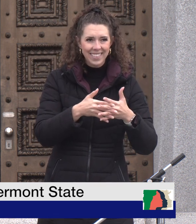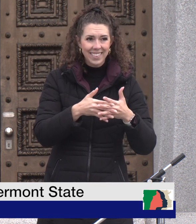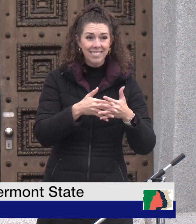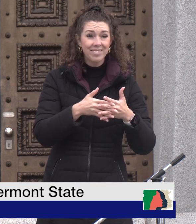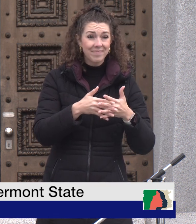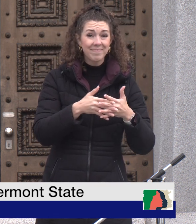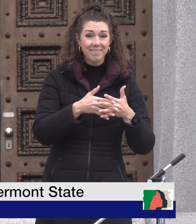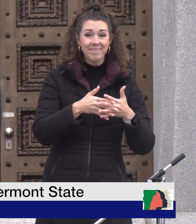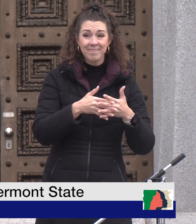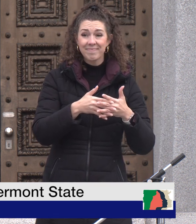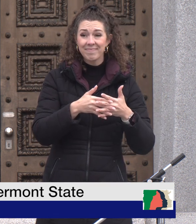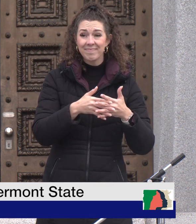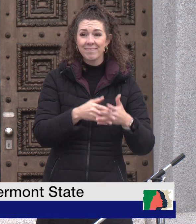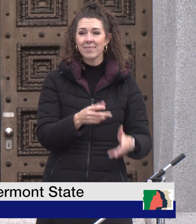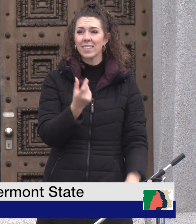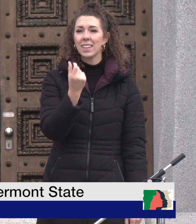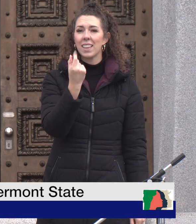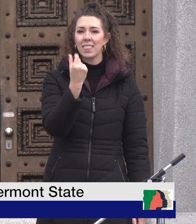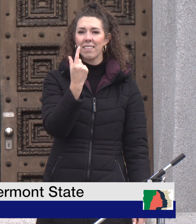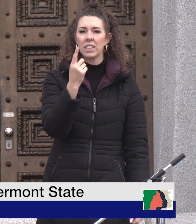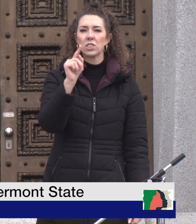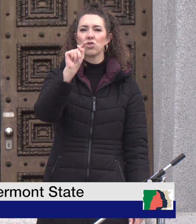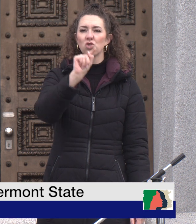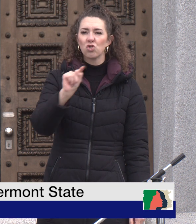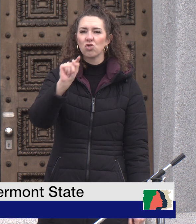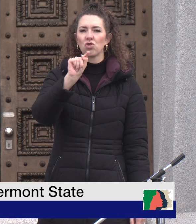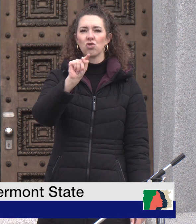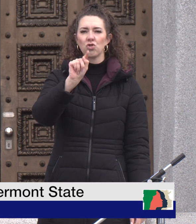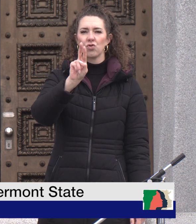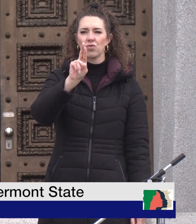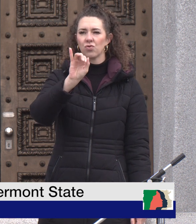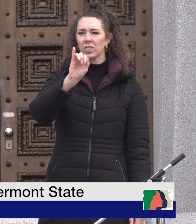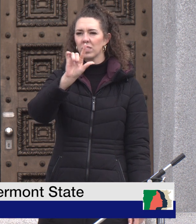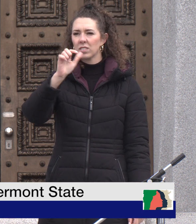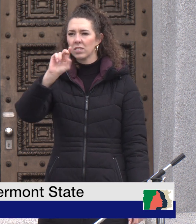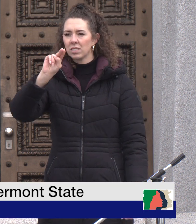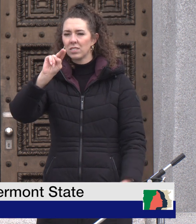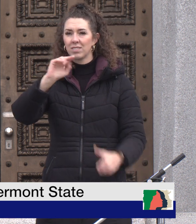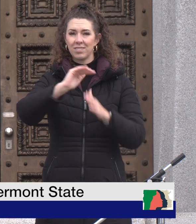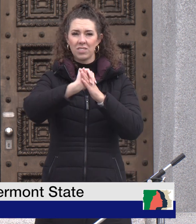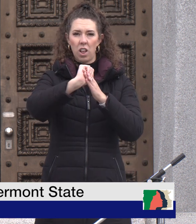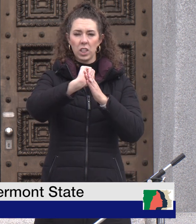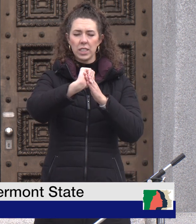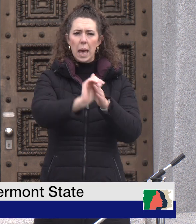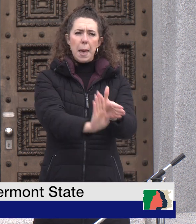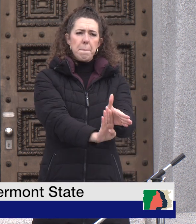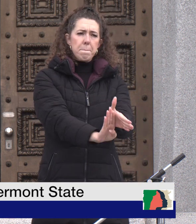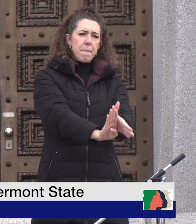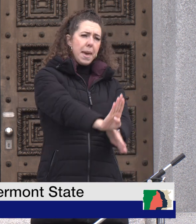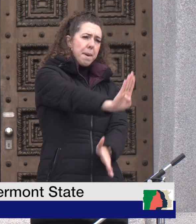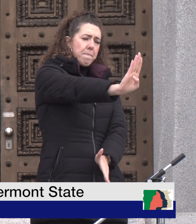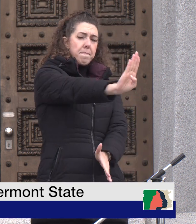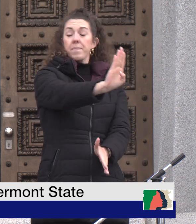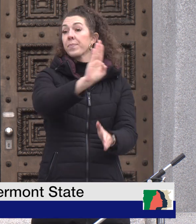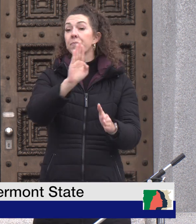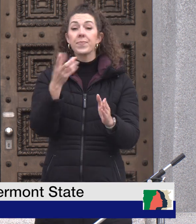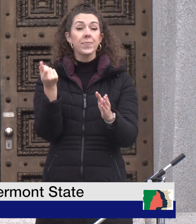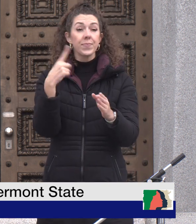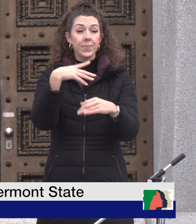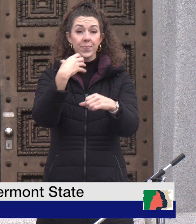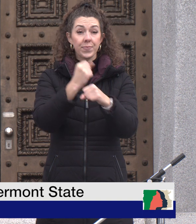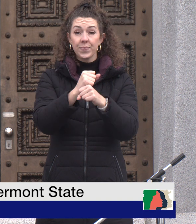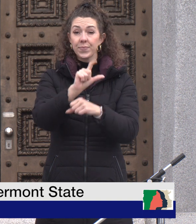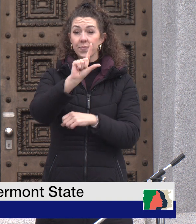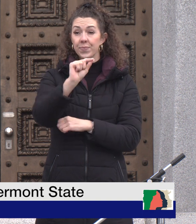It's about $11 trillion, and it's growing exponentially. By 2013,